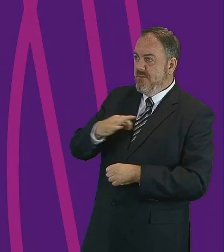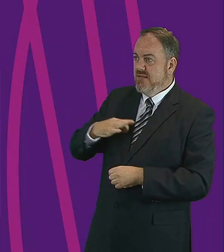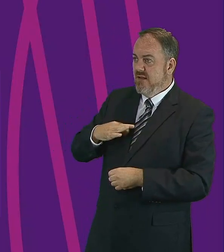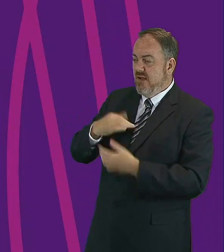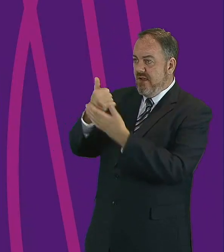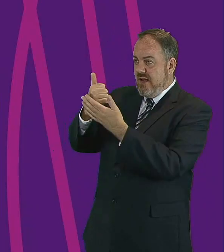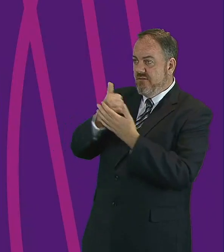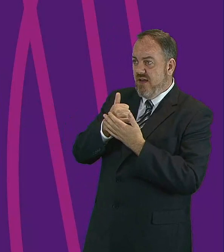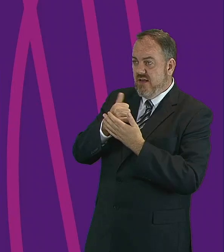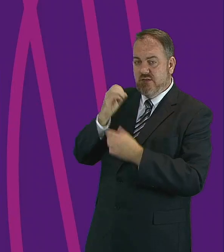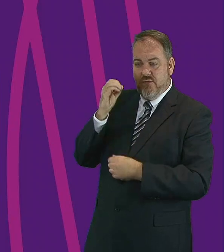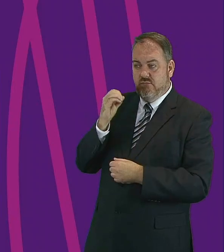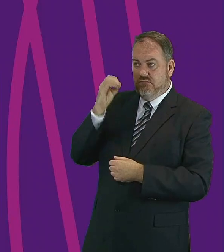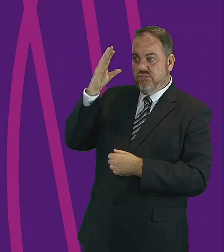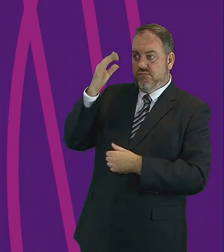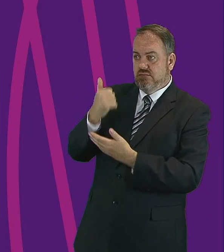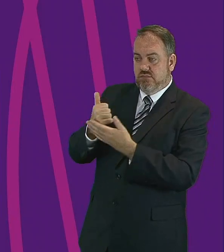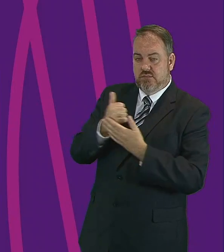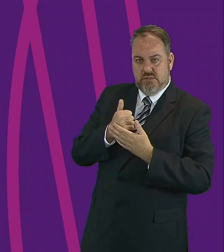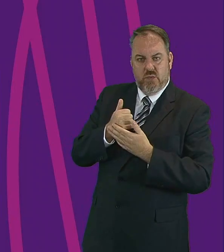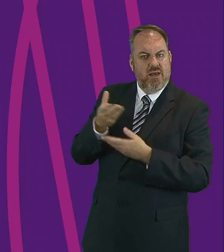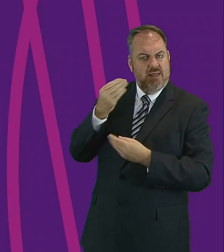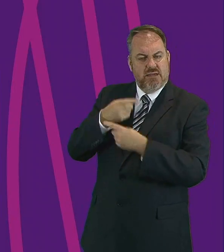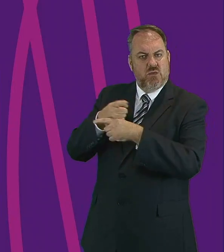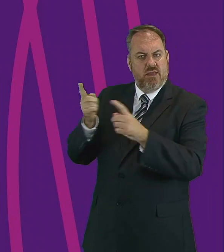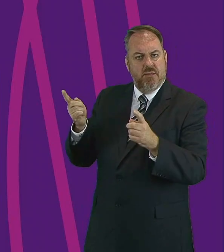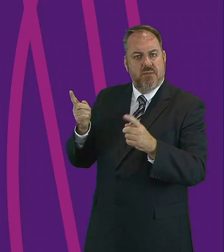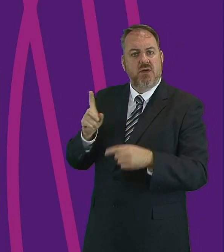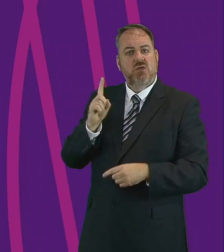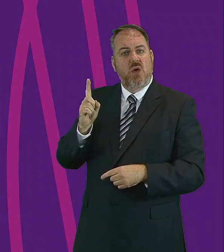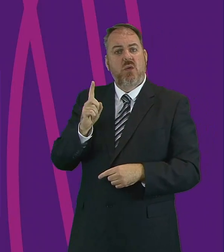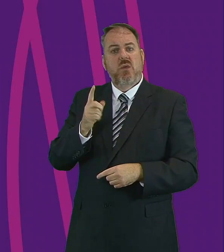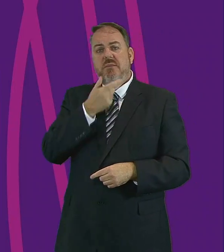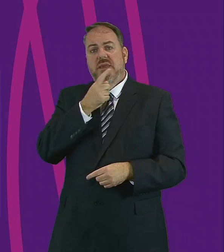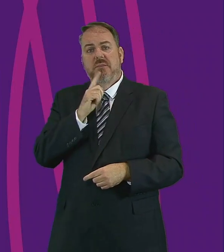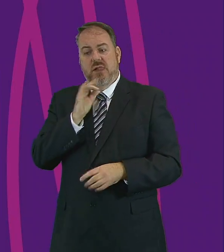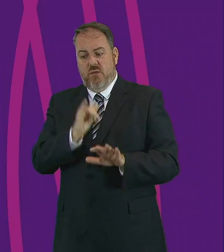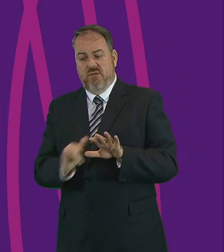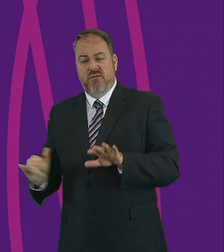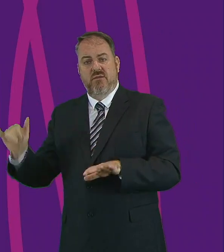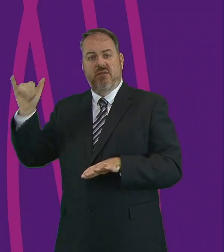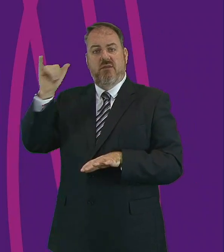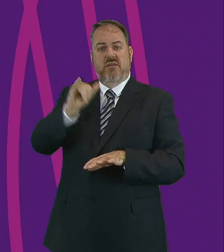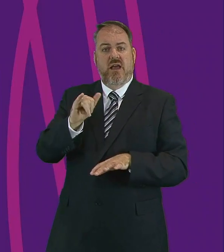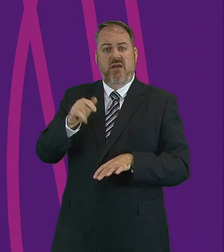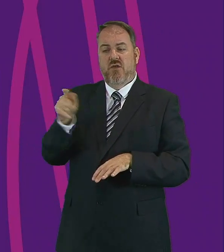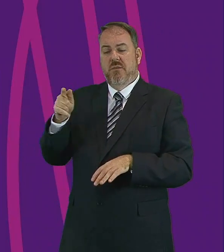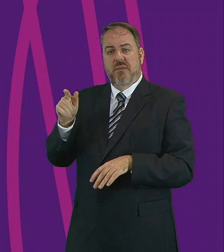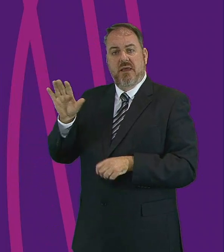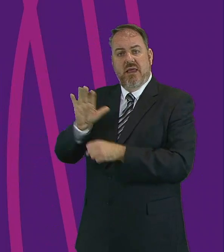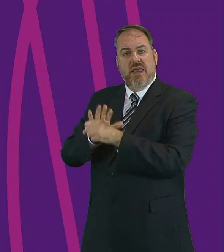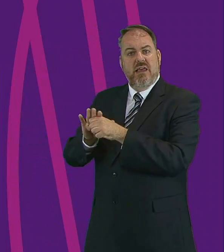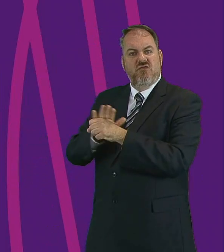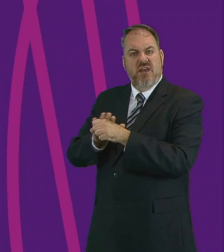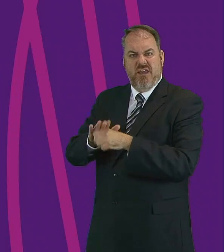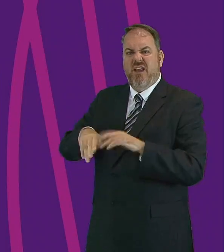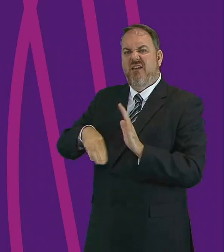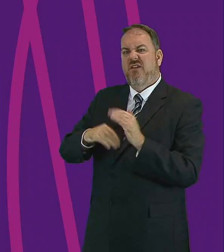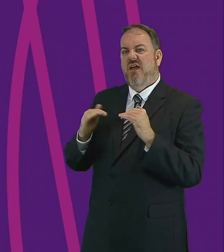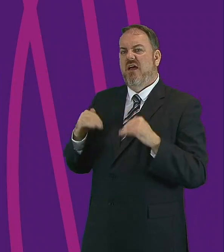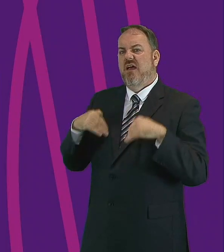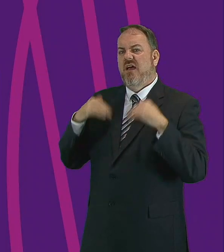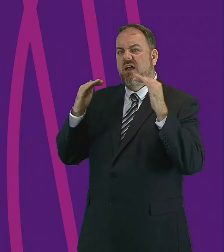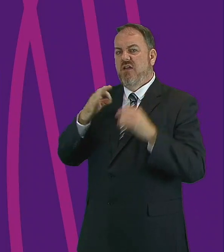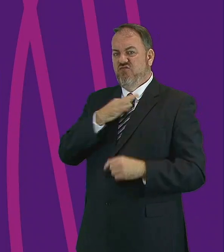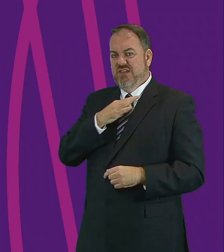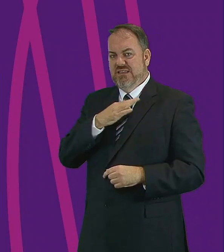judgment that we have reached around students coming from countries that are deemed to be highest risk is that quarantine